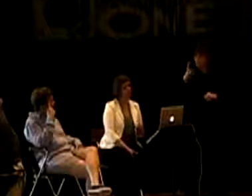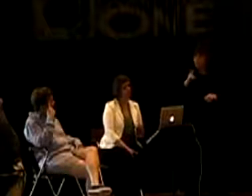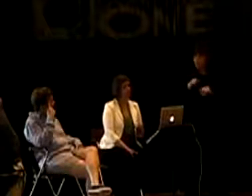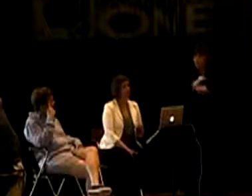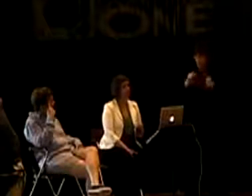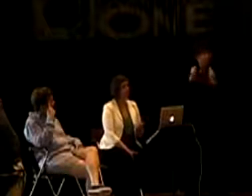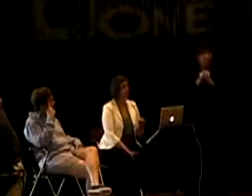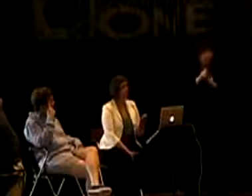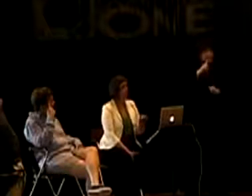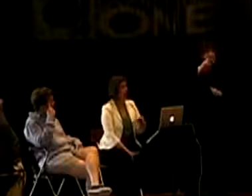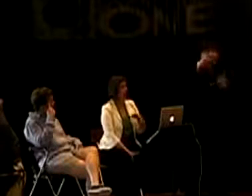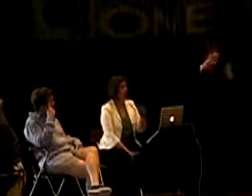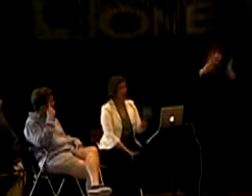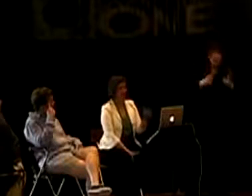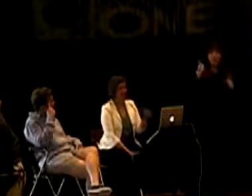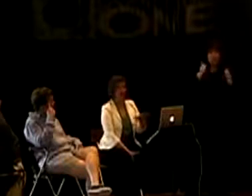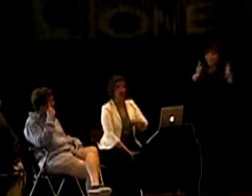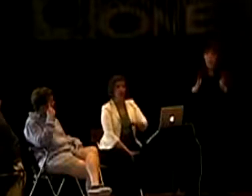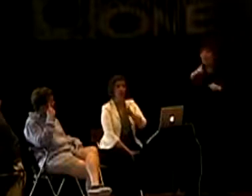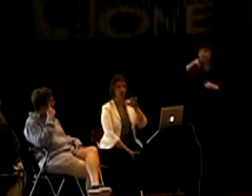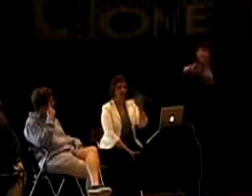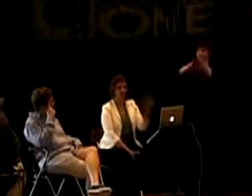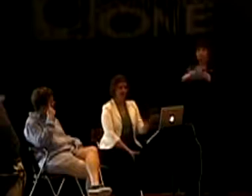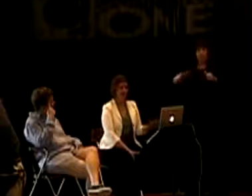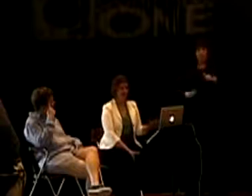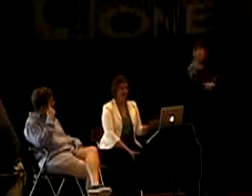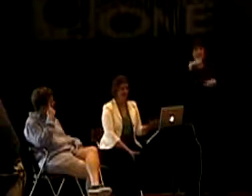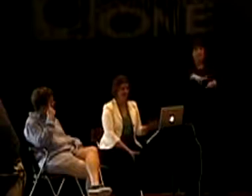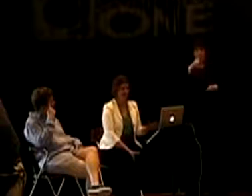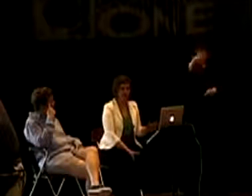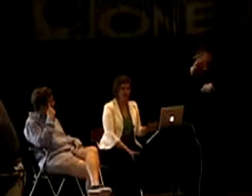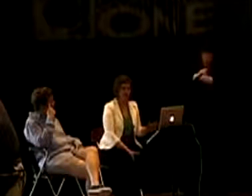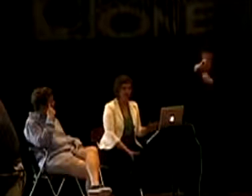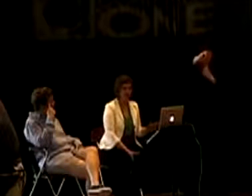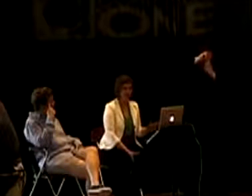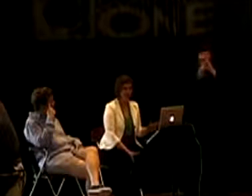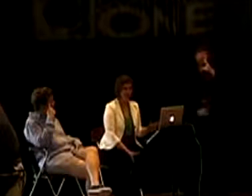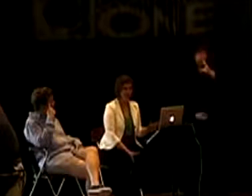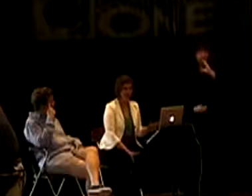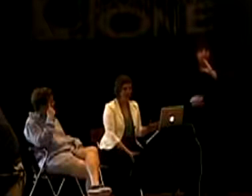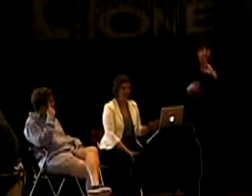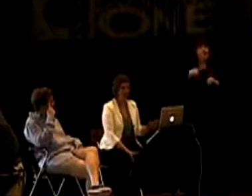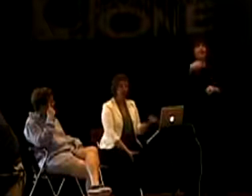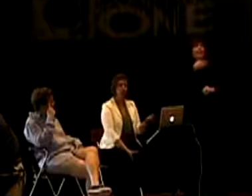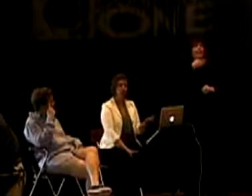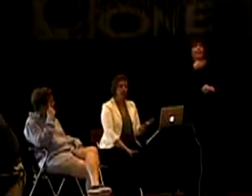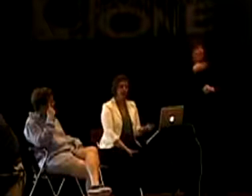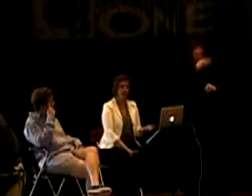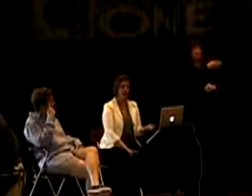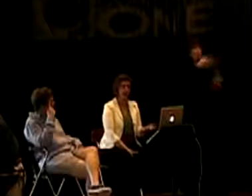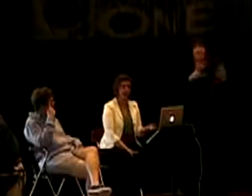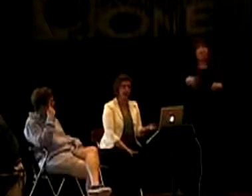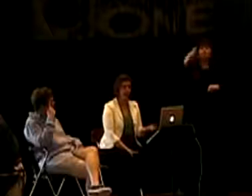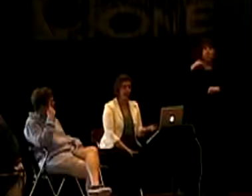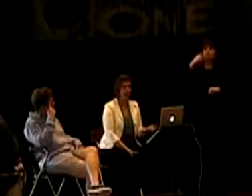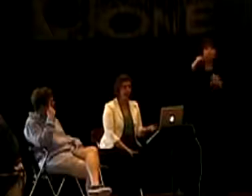with the deaf community. So being a playwright and having watched this across a couple of different theaters over time, can you talk a little